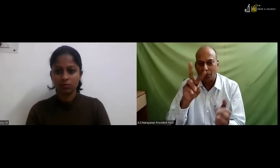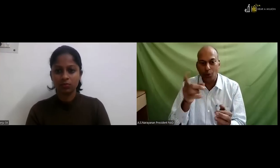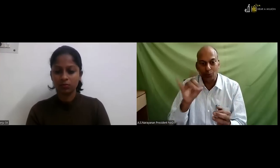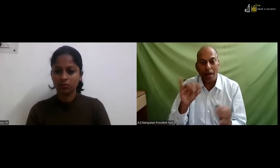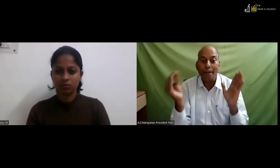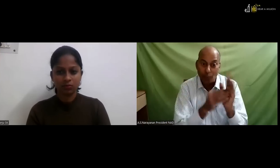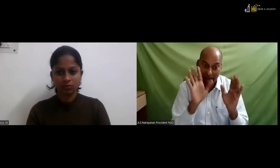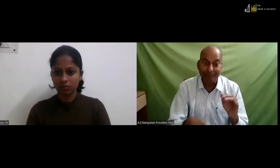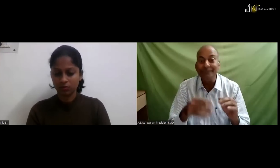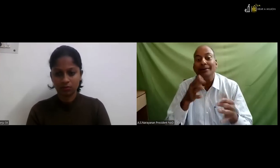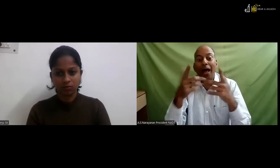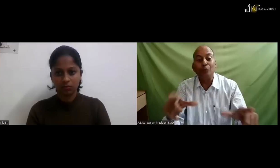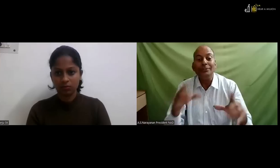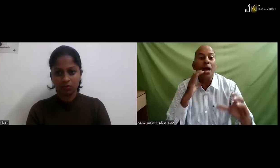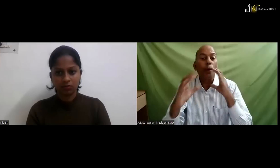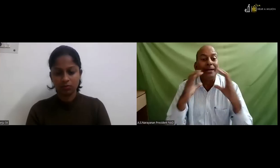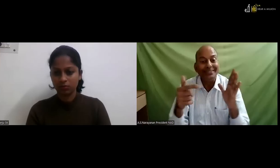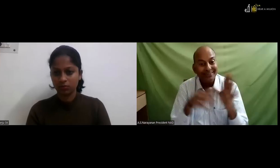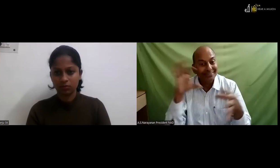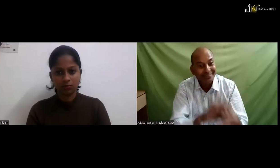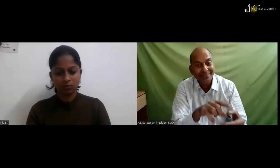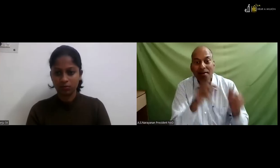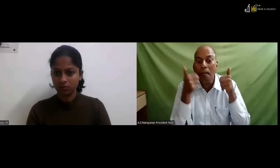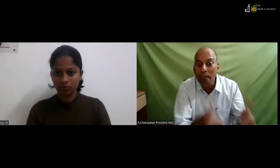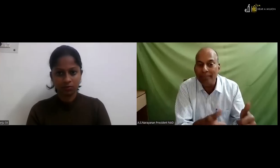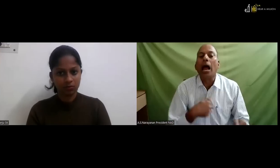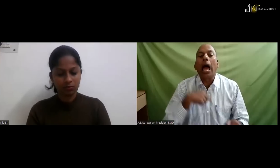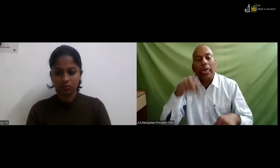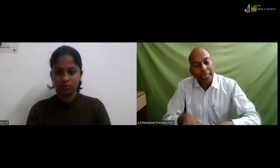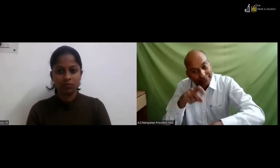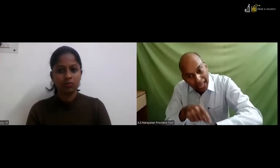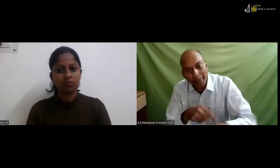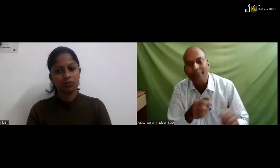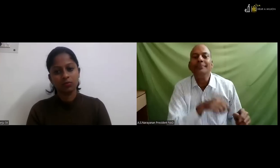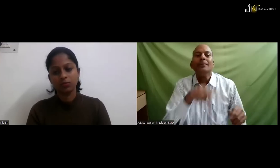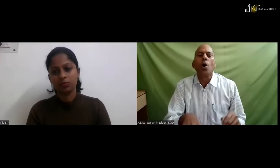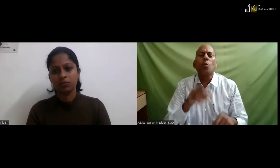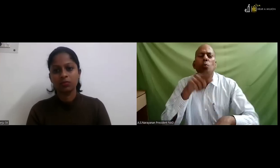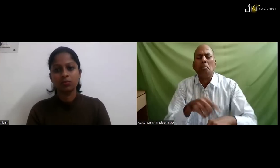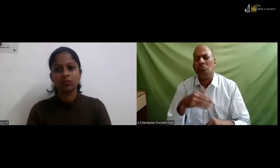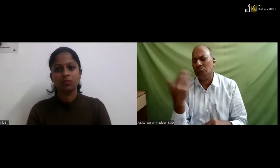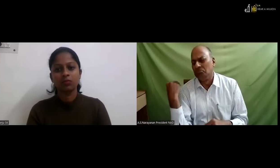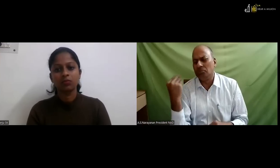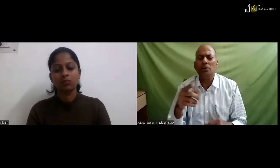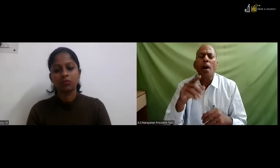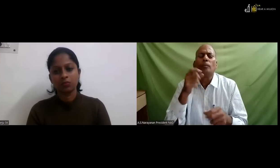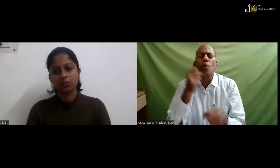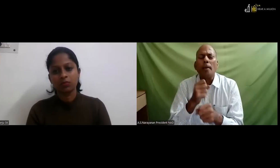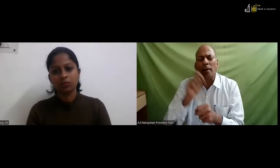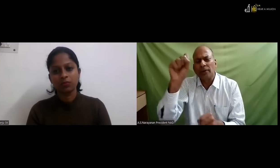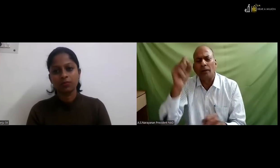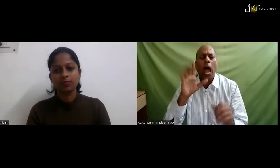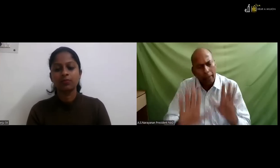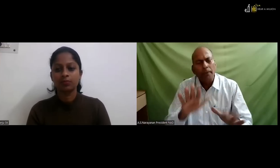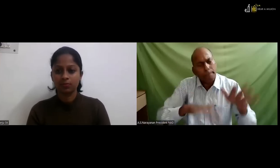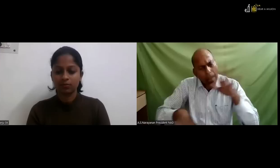we had the amendment in the RPWD Act, so that was a time when we can have some changes in the communication. There